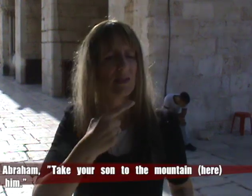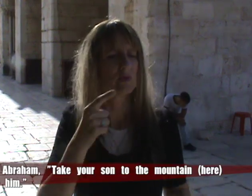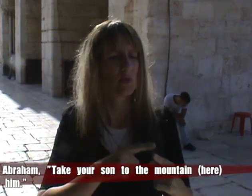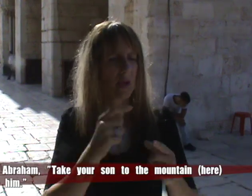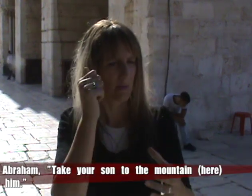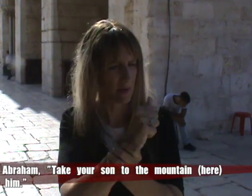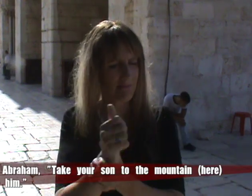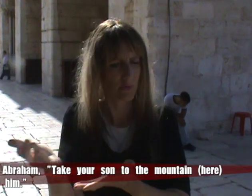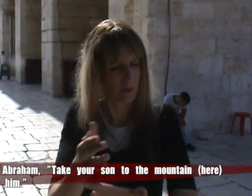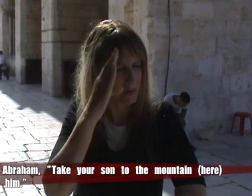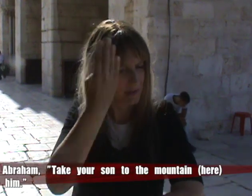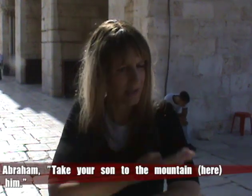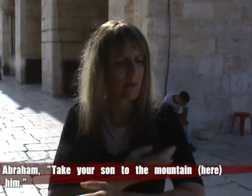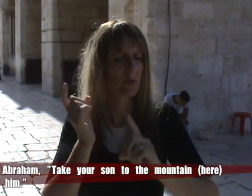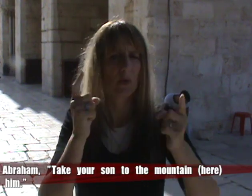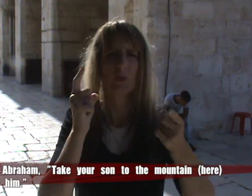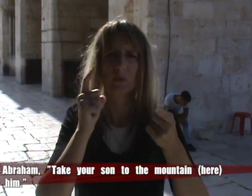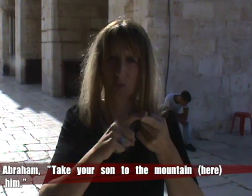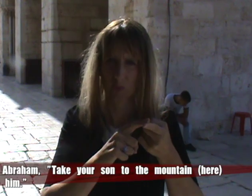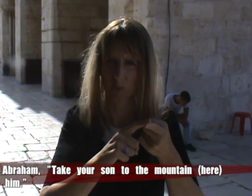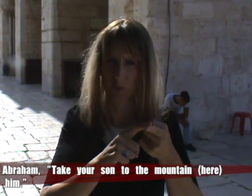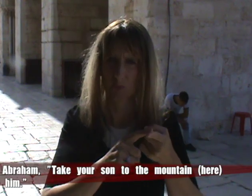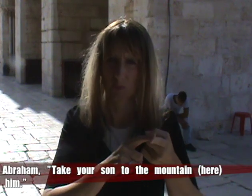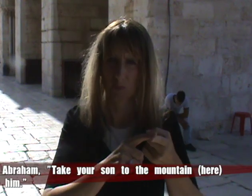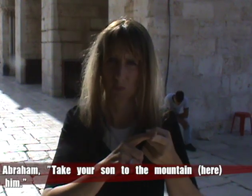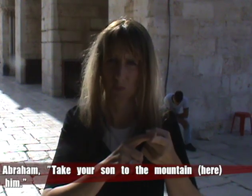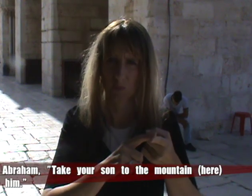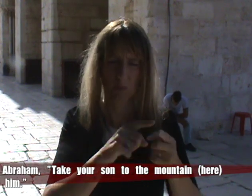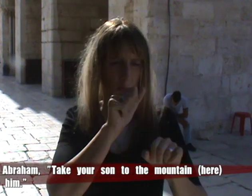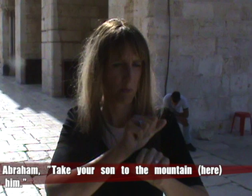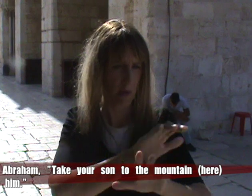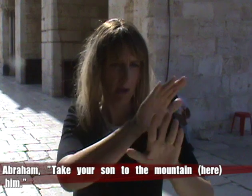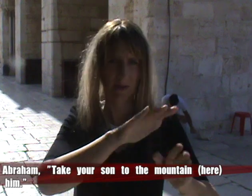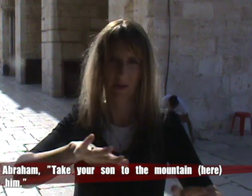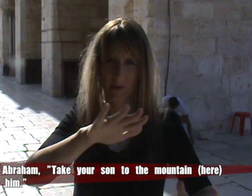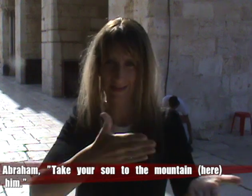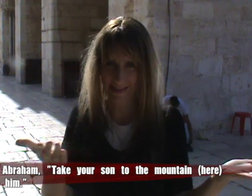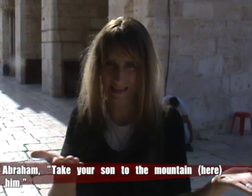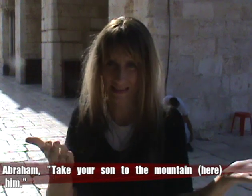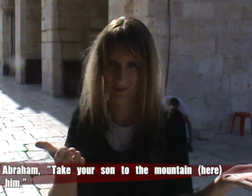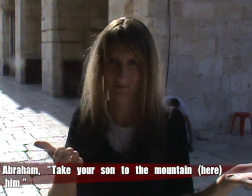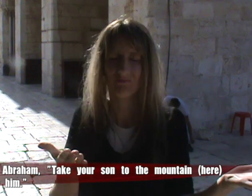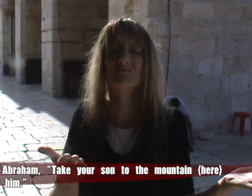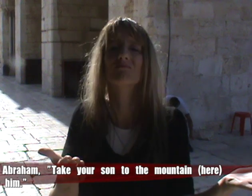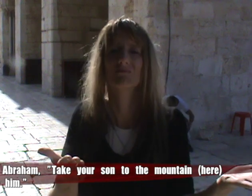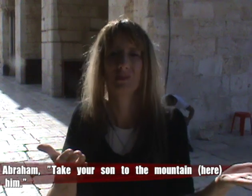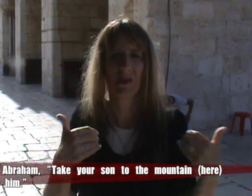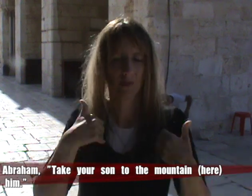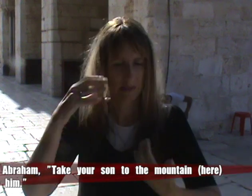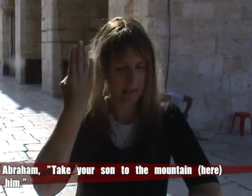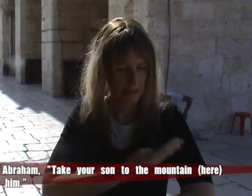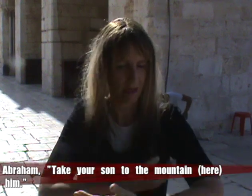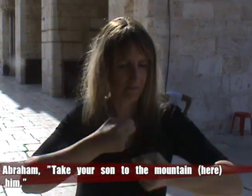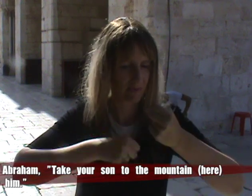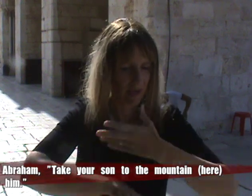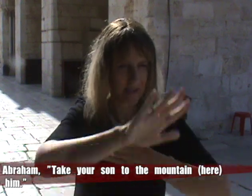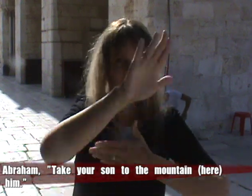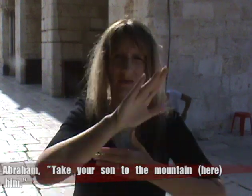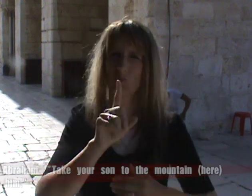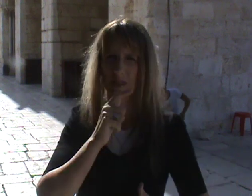God said to Abraham, "Take your son to the mountain," which is here, "and go ahead and sacrifice him." And